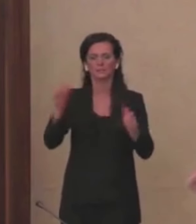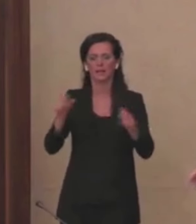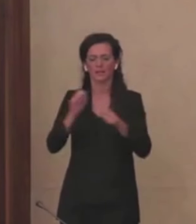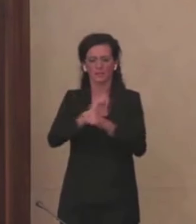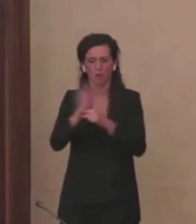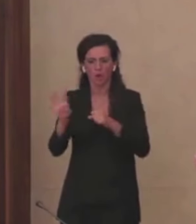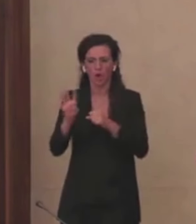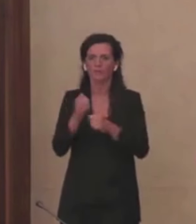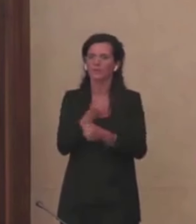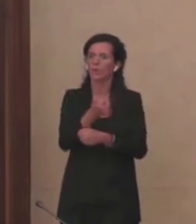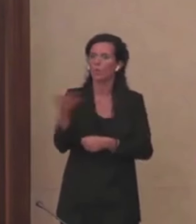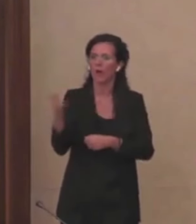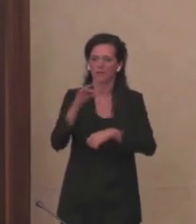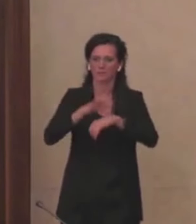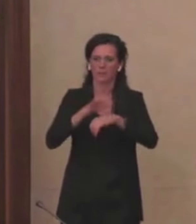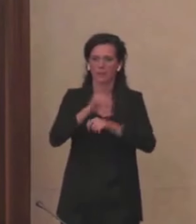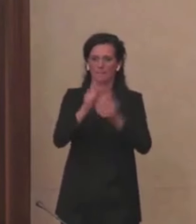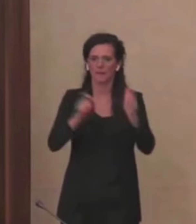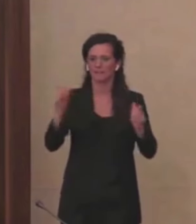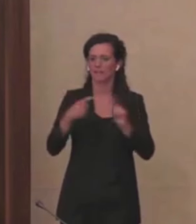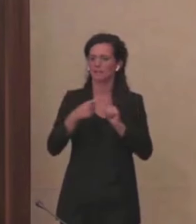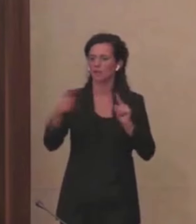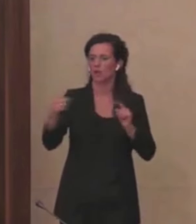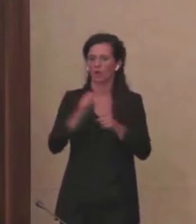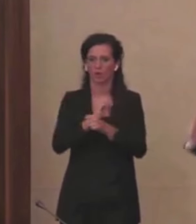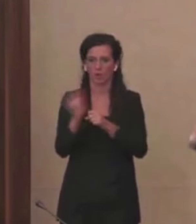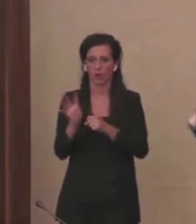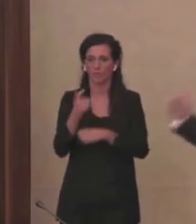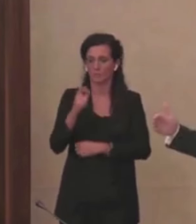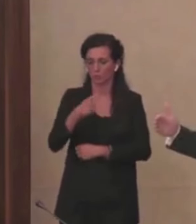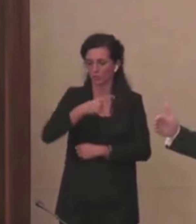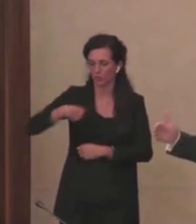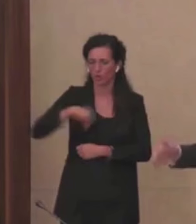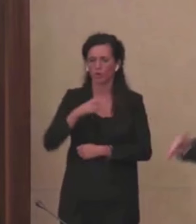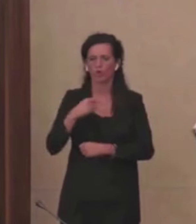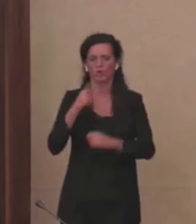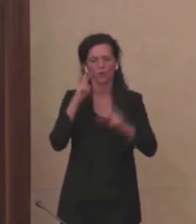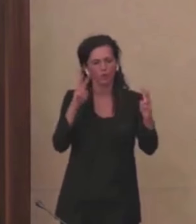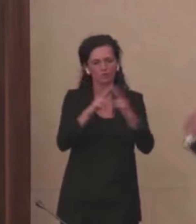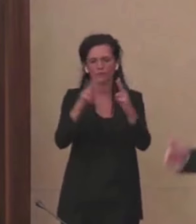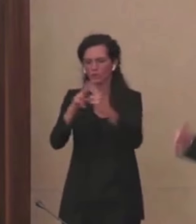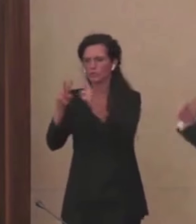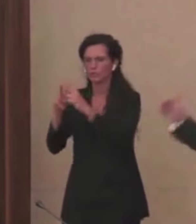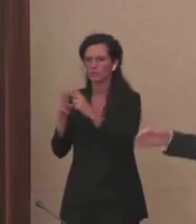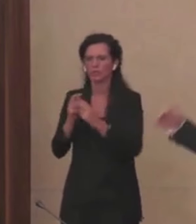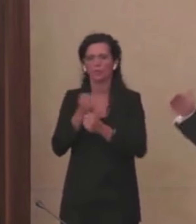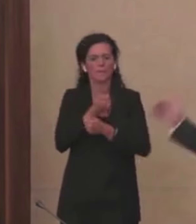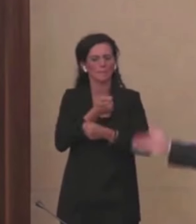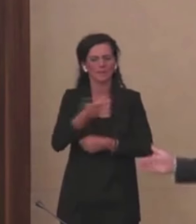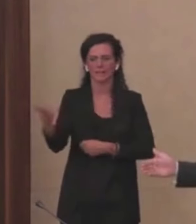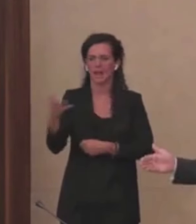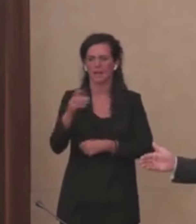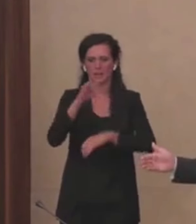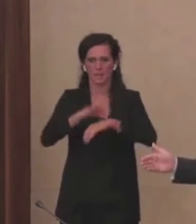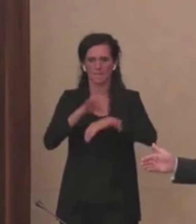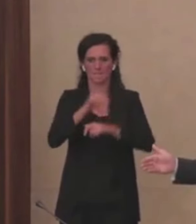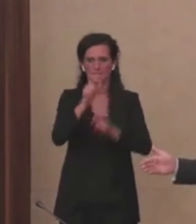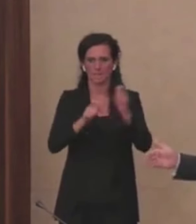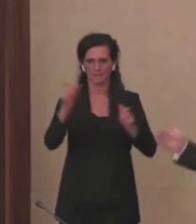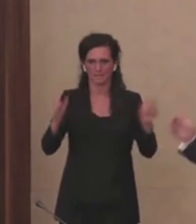single story is different. And subsequent visits, every single story is